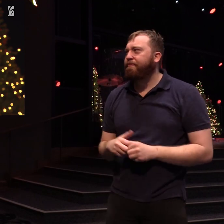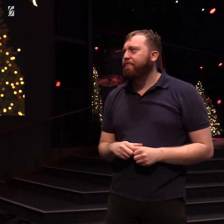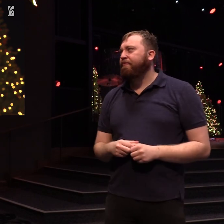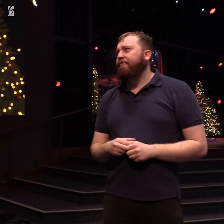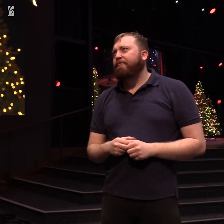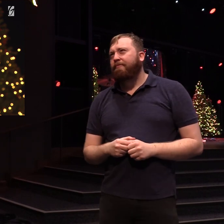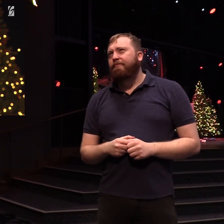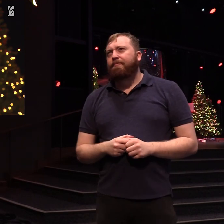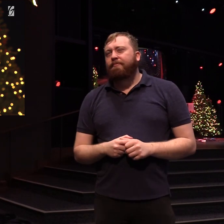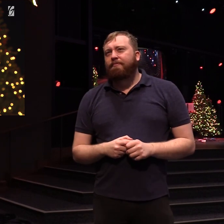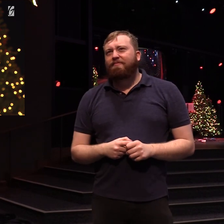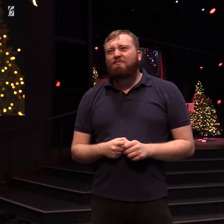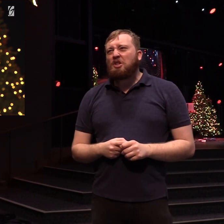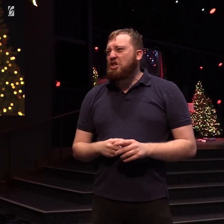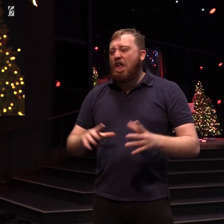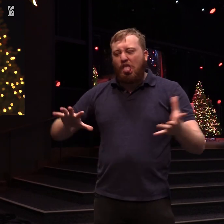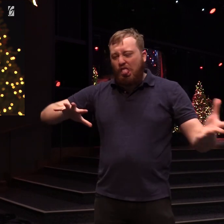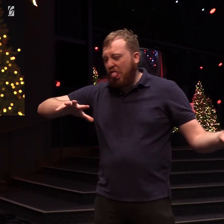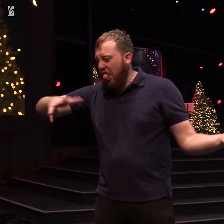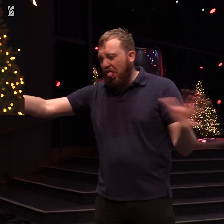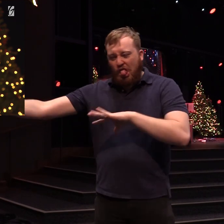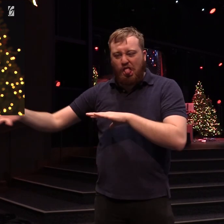Bricks were on the streets,